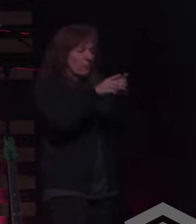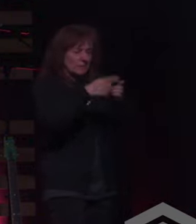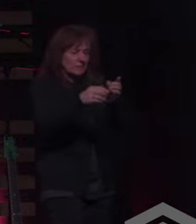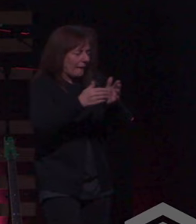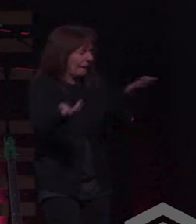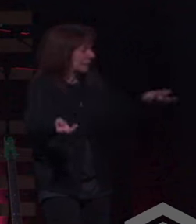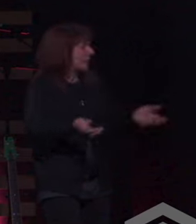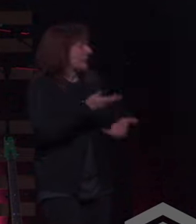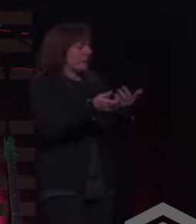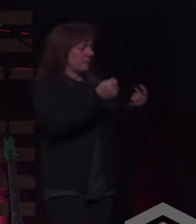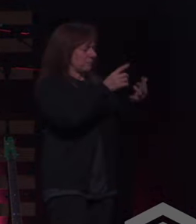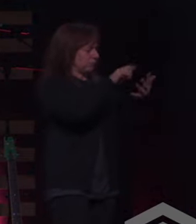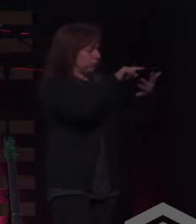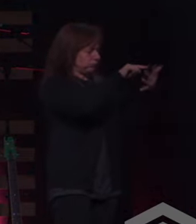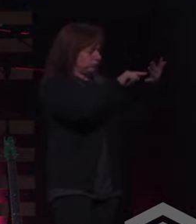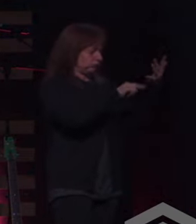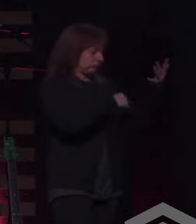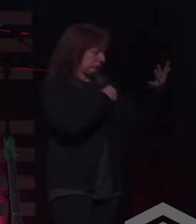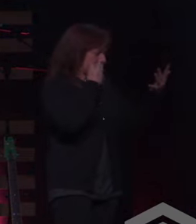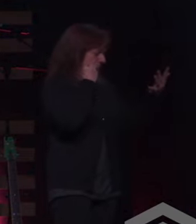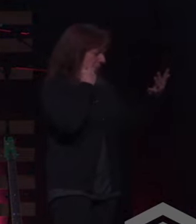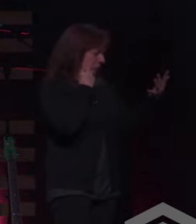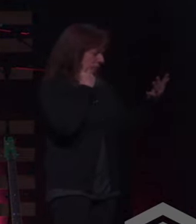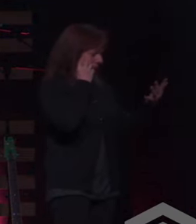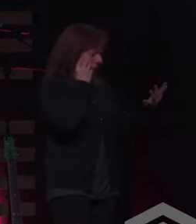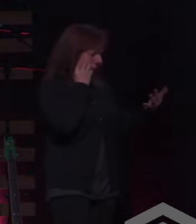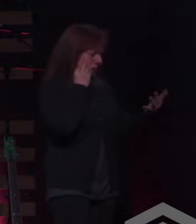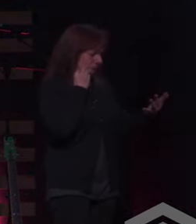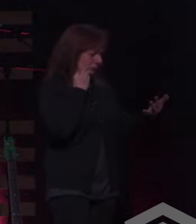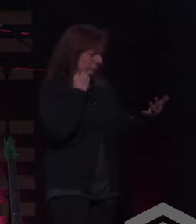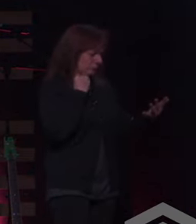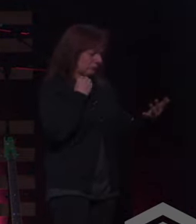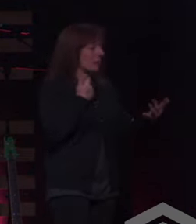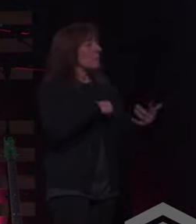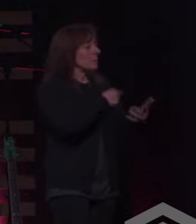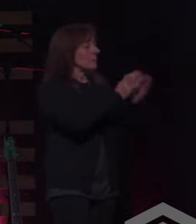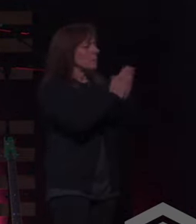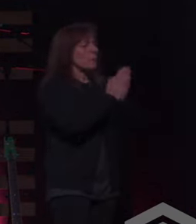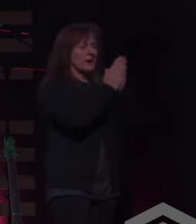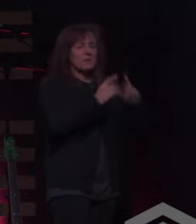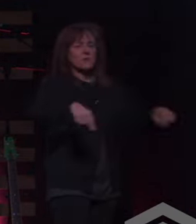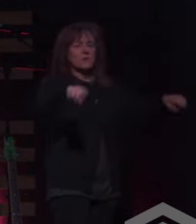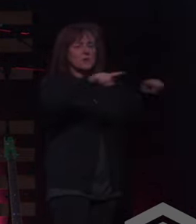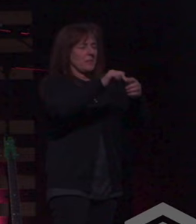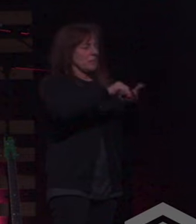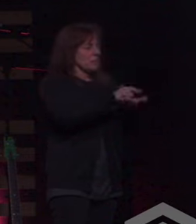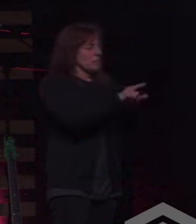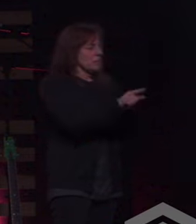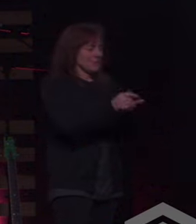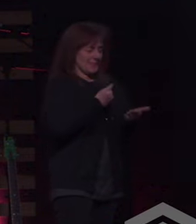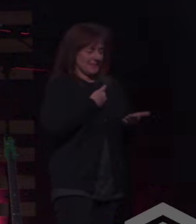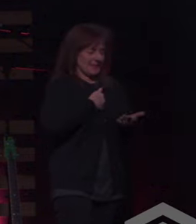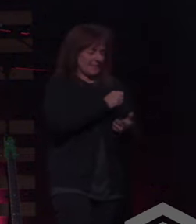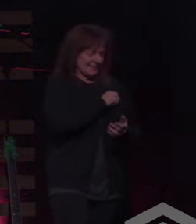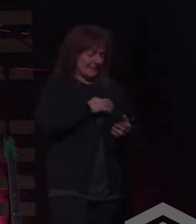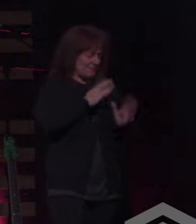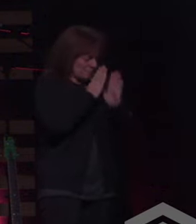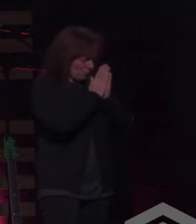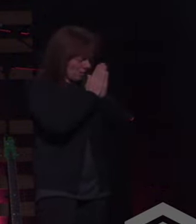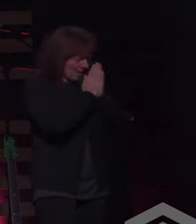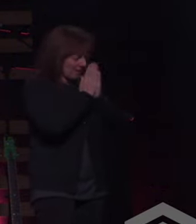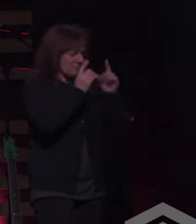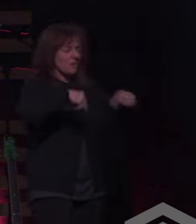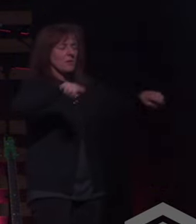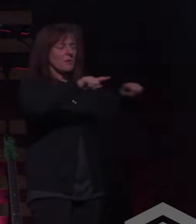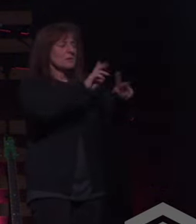all of these things. And so just know that we've been praying for you over this past week. Myself, the staff, we've been praying specifically for